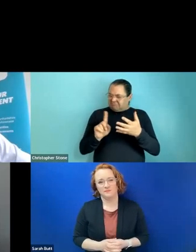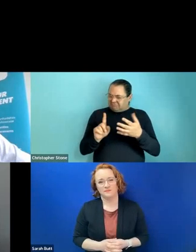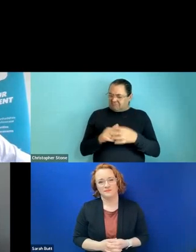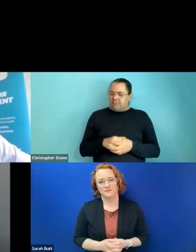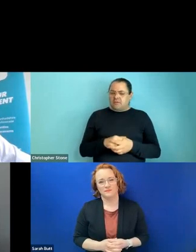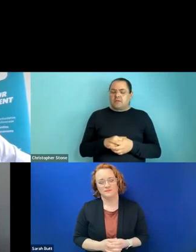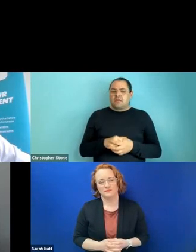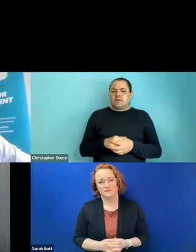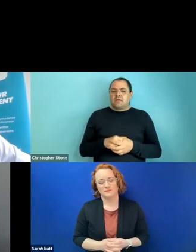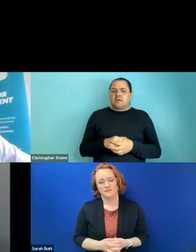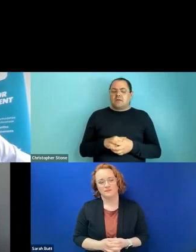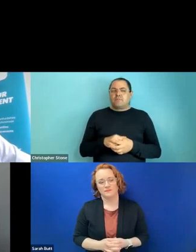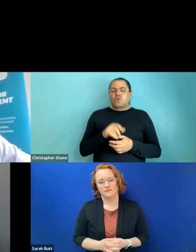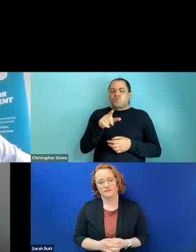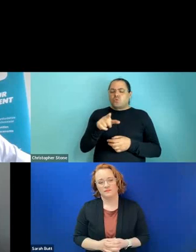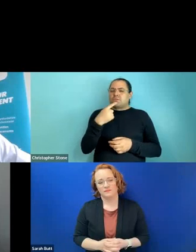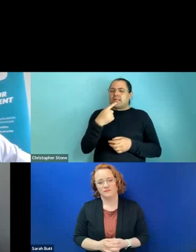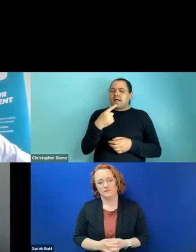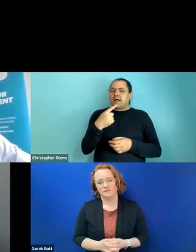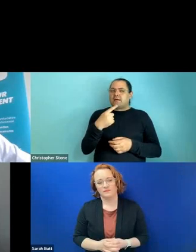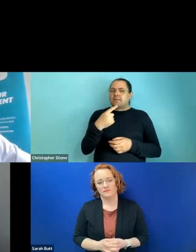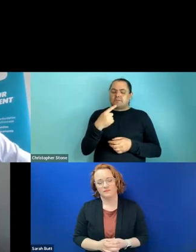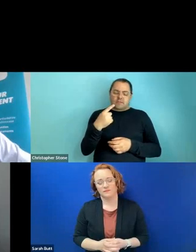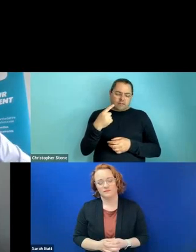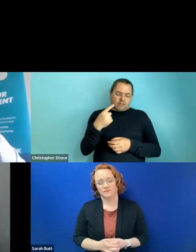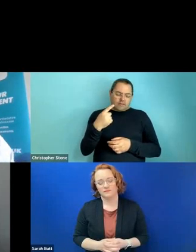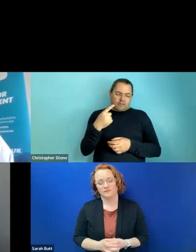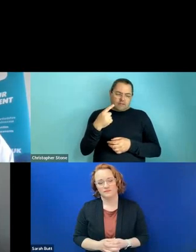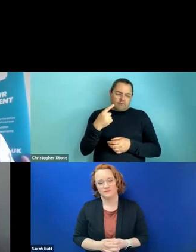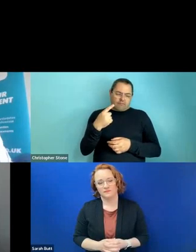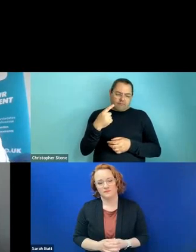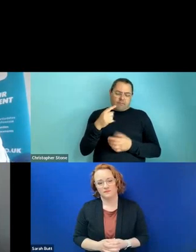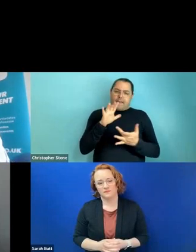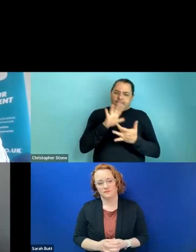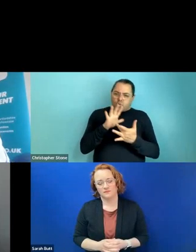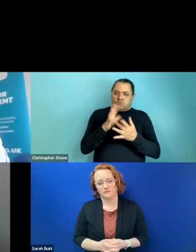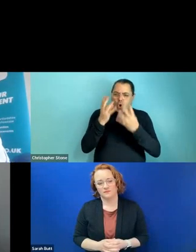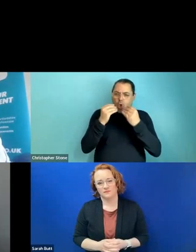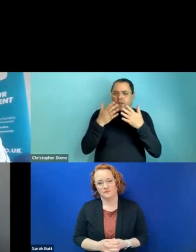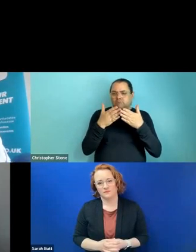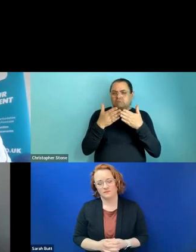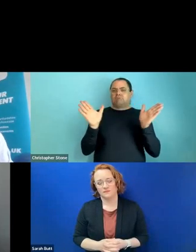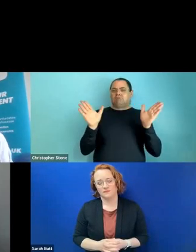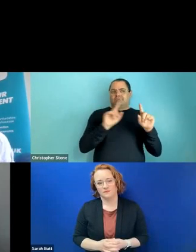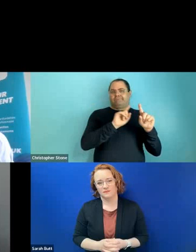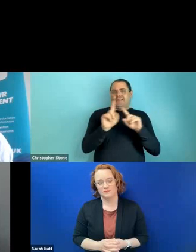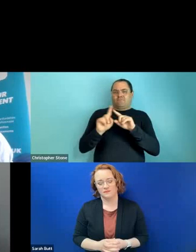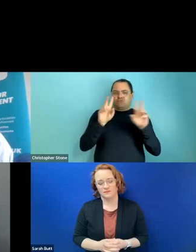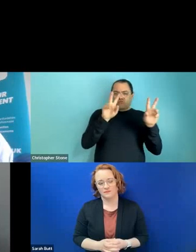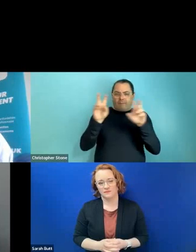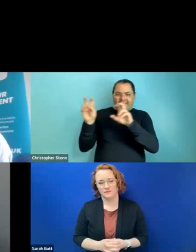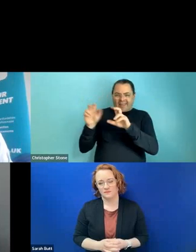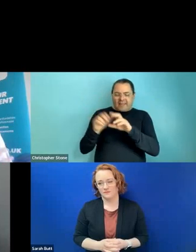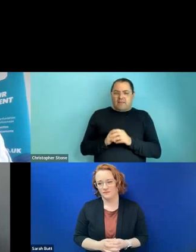You mentioned around the importance of the need to learn about lots of different topics. I mean, there must be